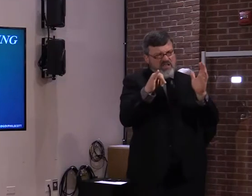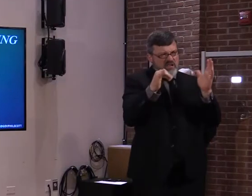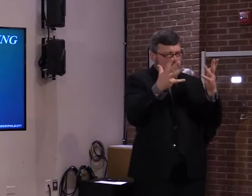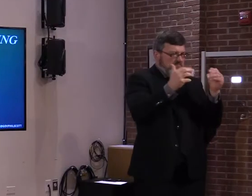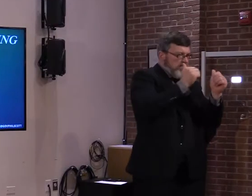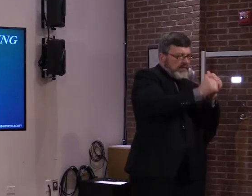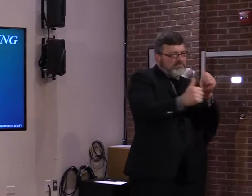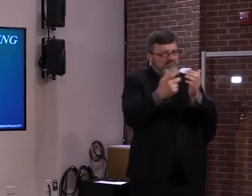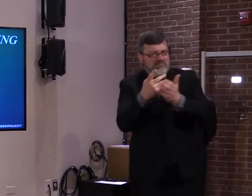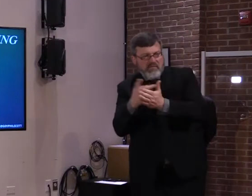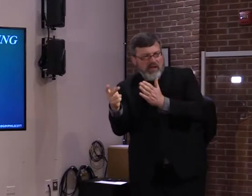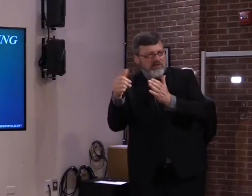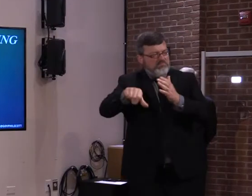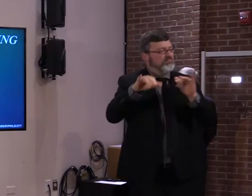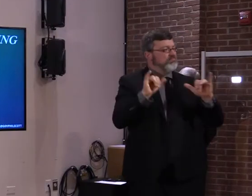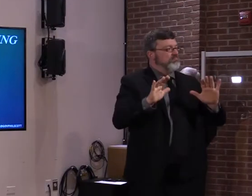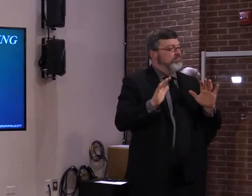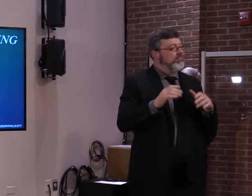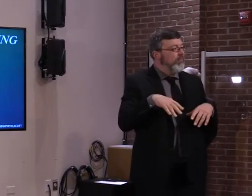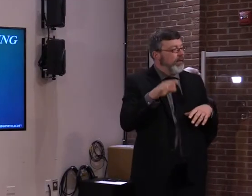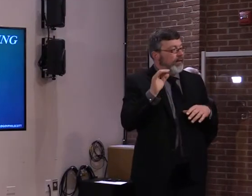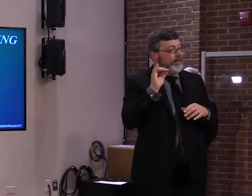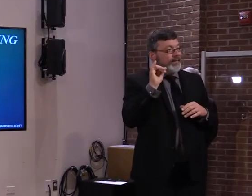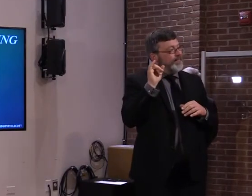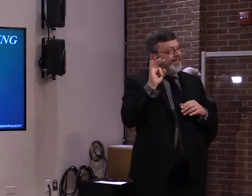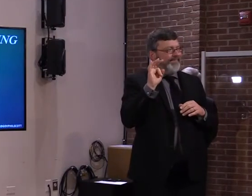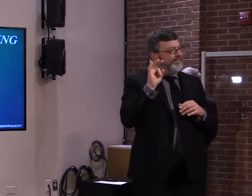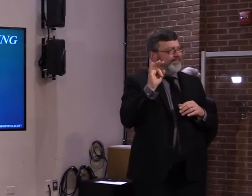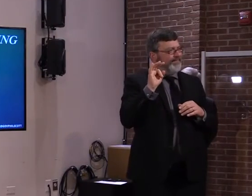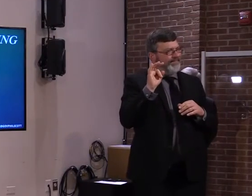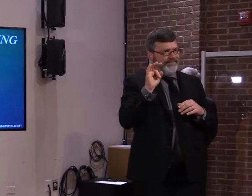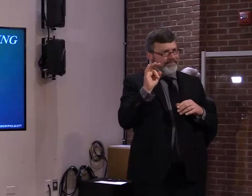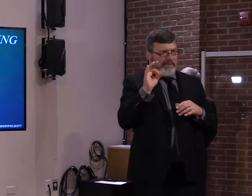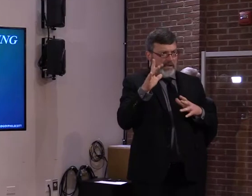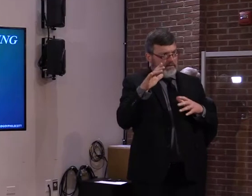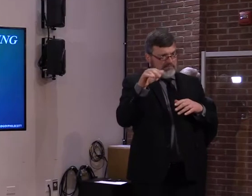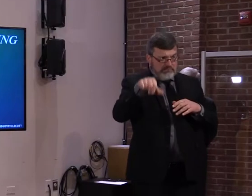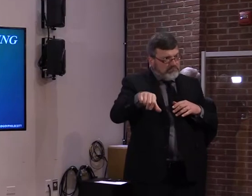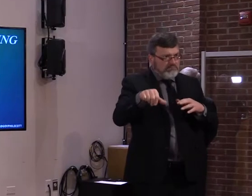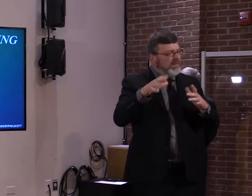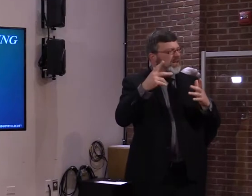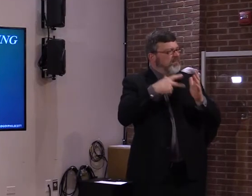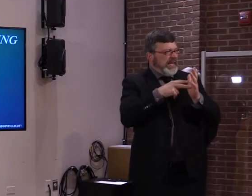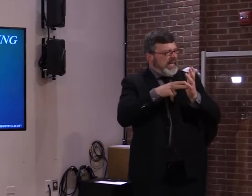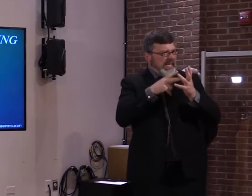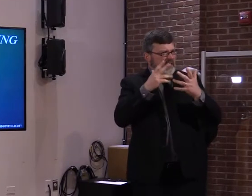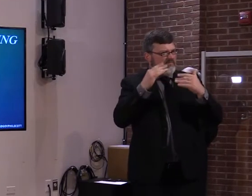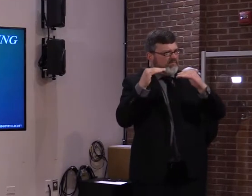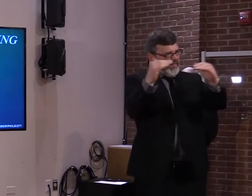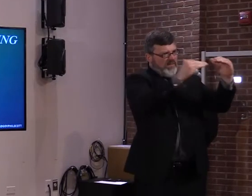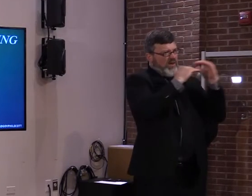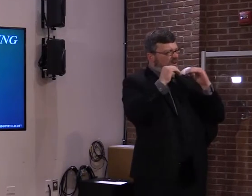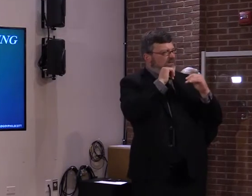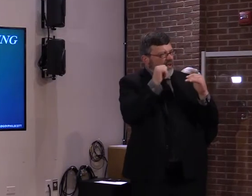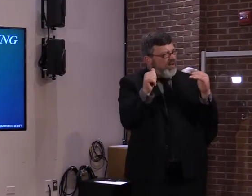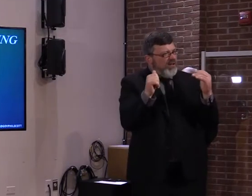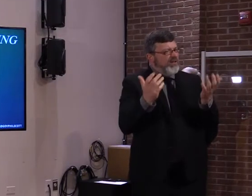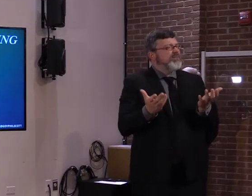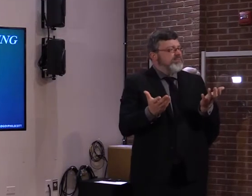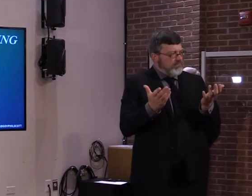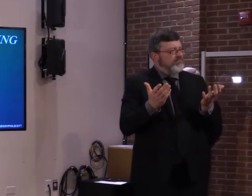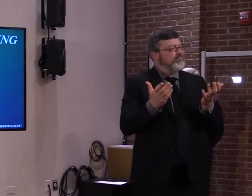unfair to those not allowed to vote in various communities, but would be allowed to vote in others if they live